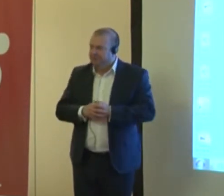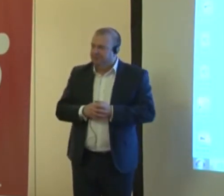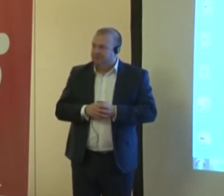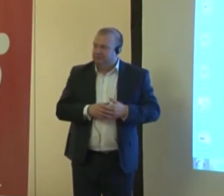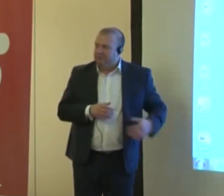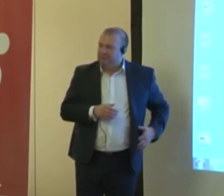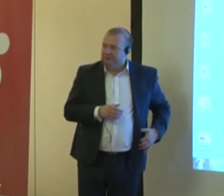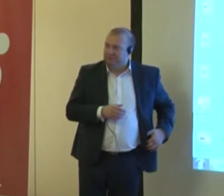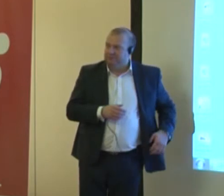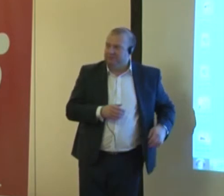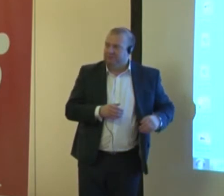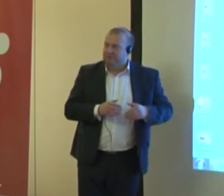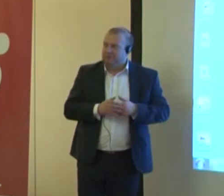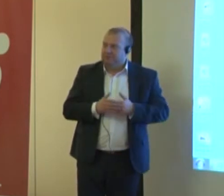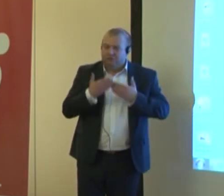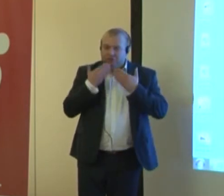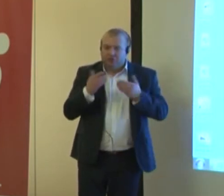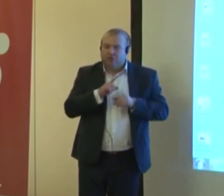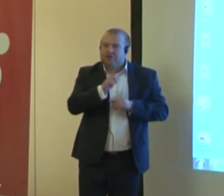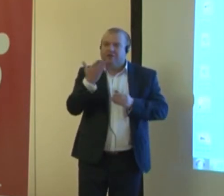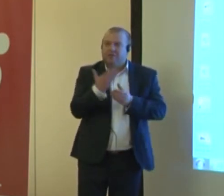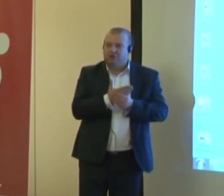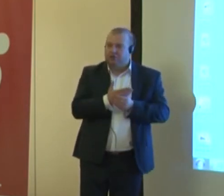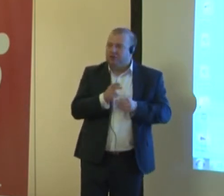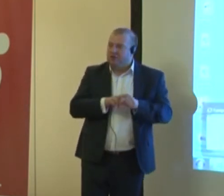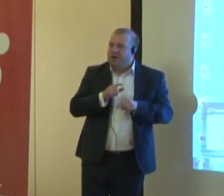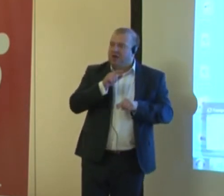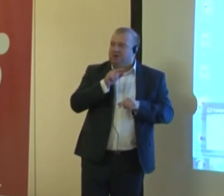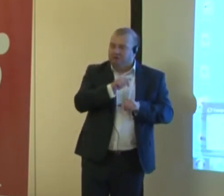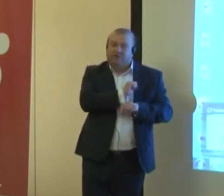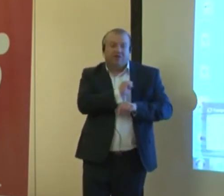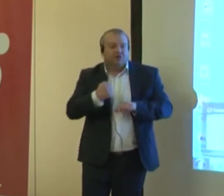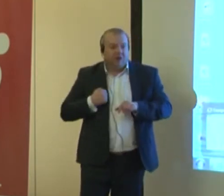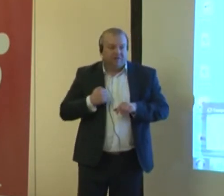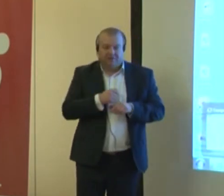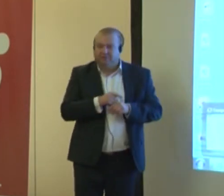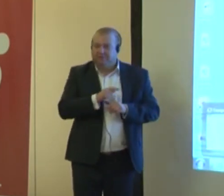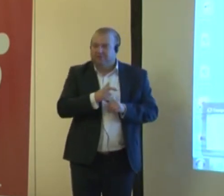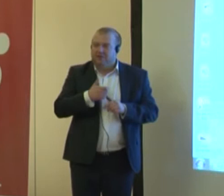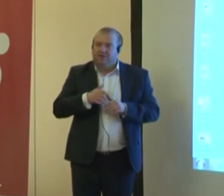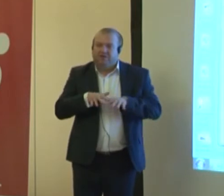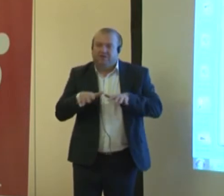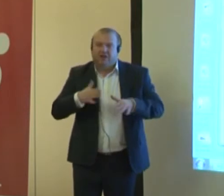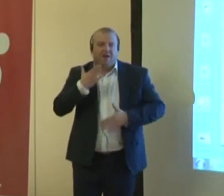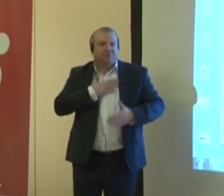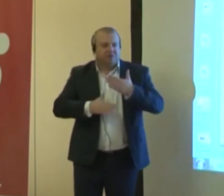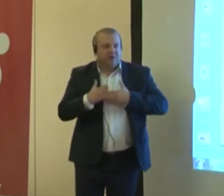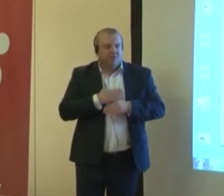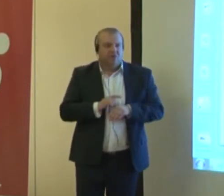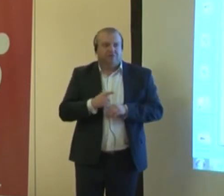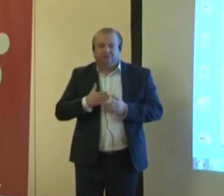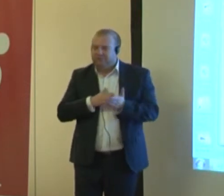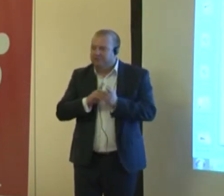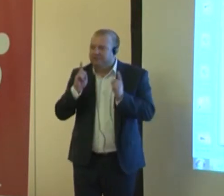Thank you for having me here today in Warsaw. It's a big pleasure for me to be here and to discuss this important